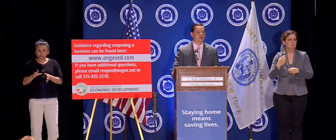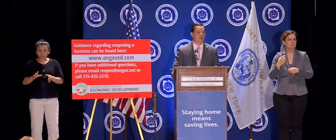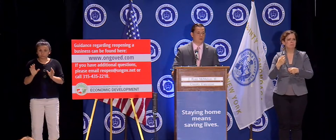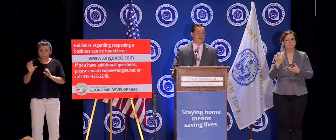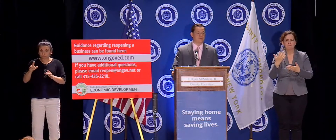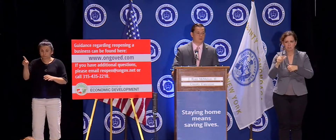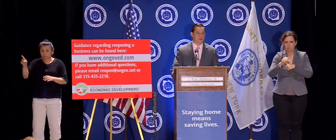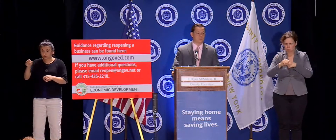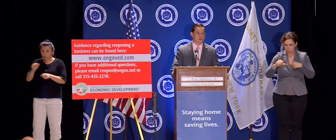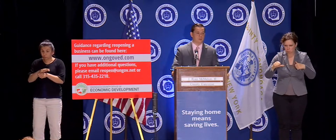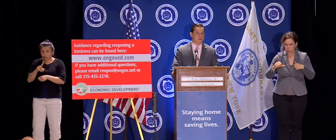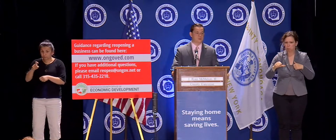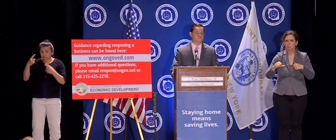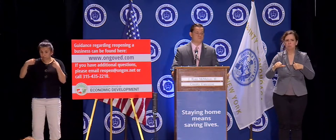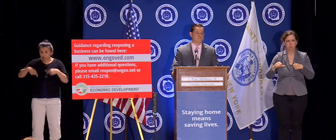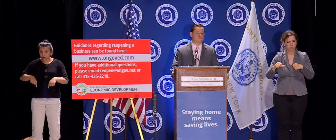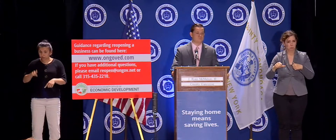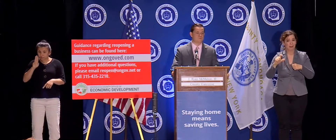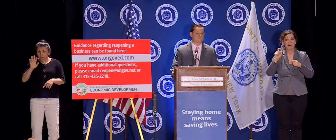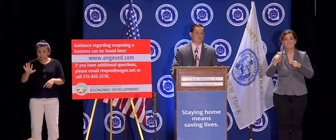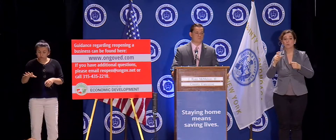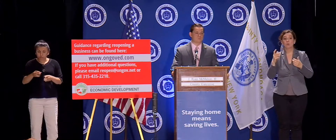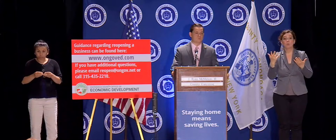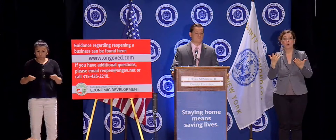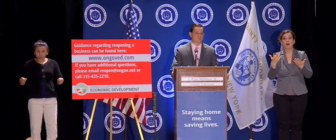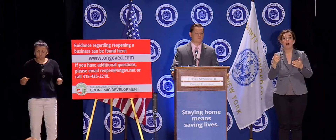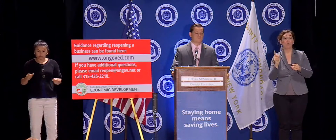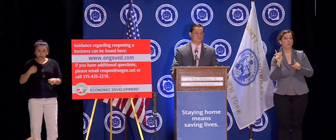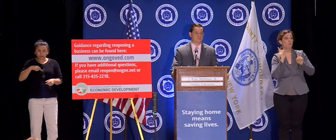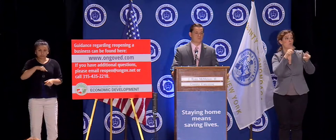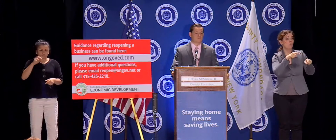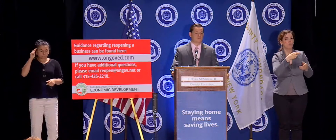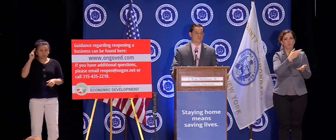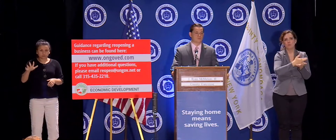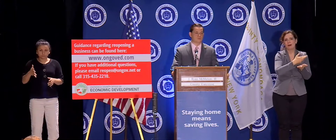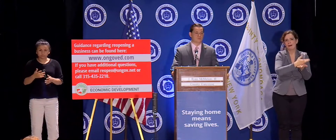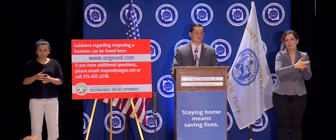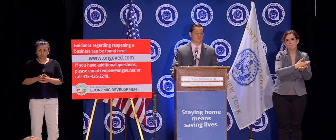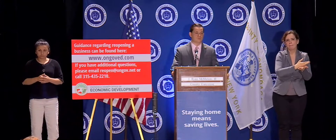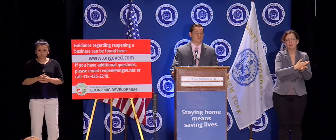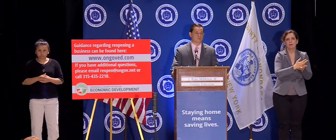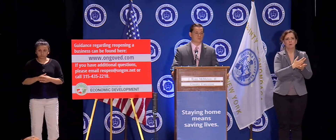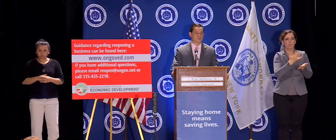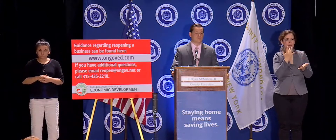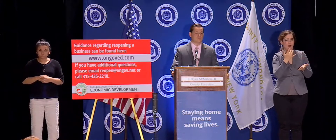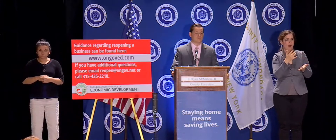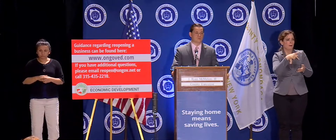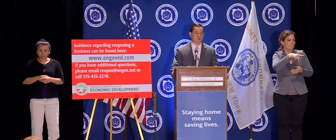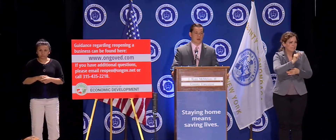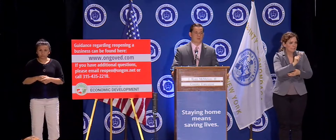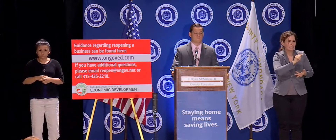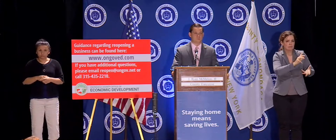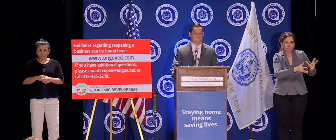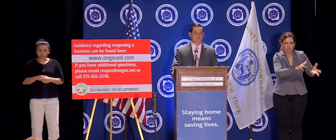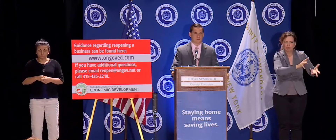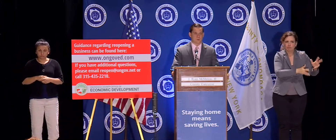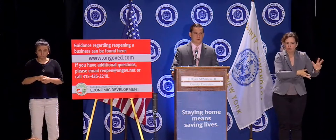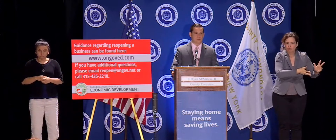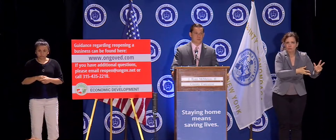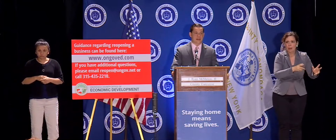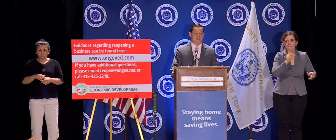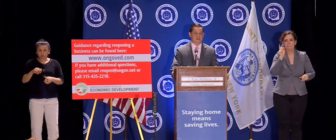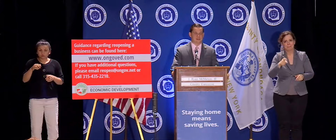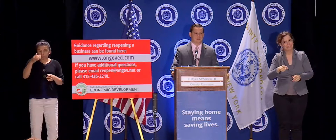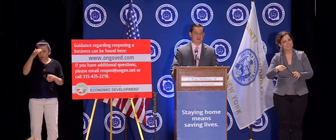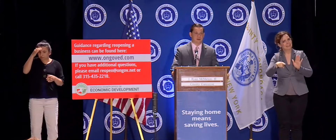We have no clue when that's going to be able to take place. So you're saying that this is based on the hospitals and not the nursing homes rejecting Correct. patients?